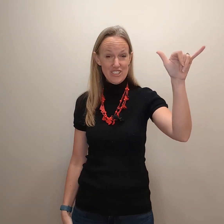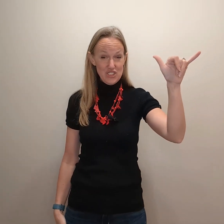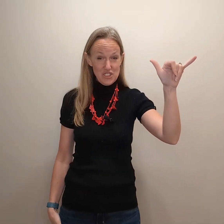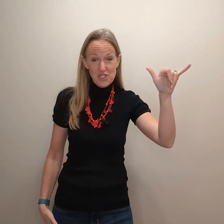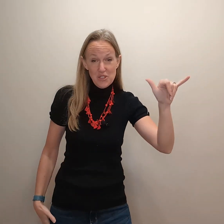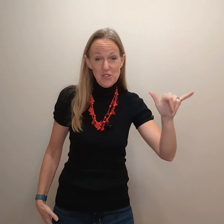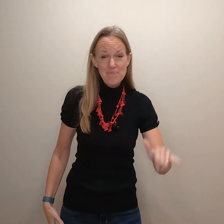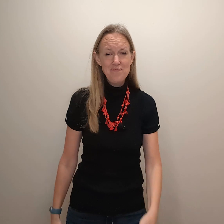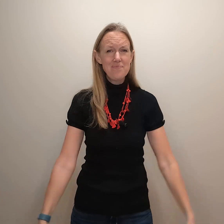verse 2,